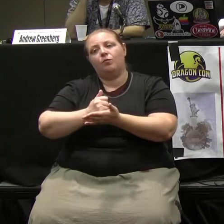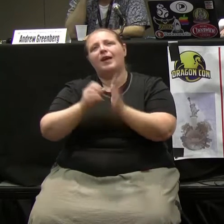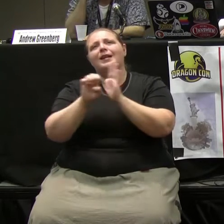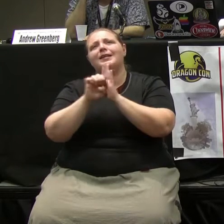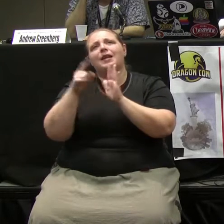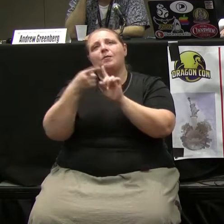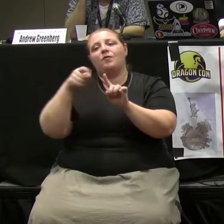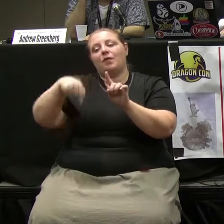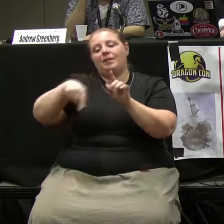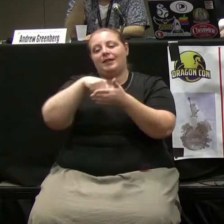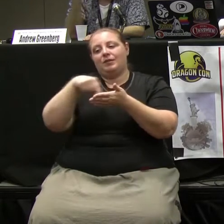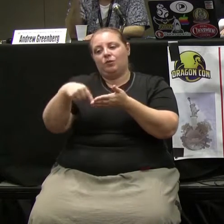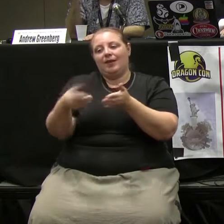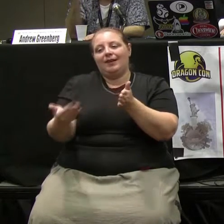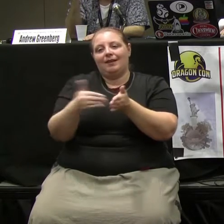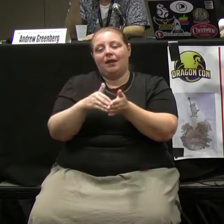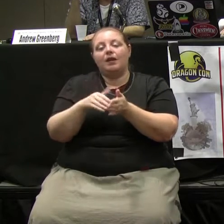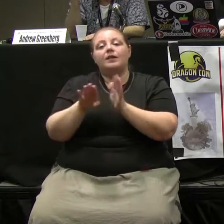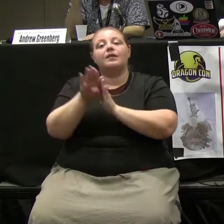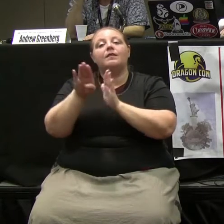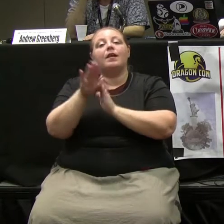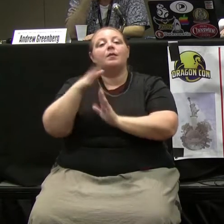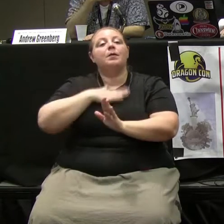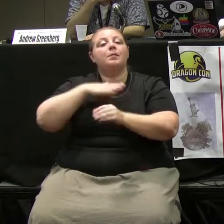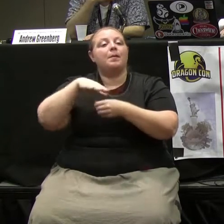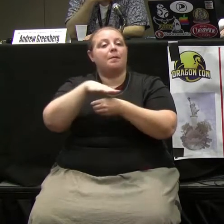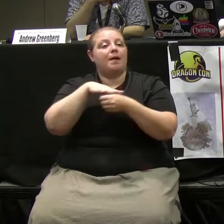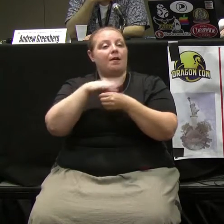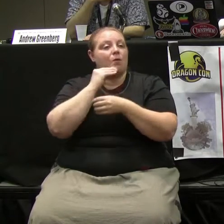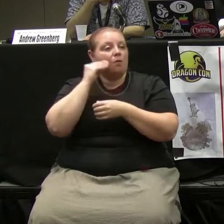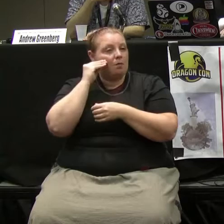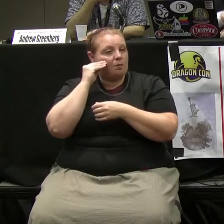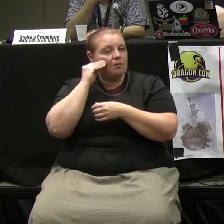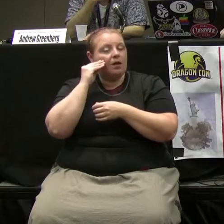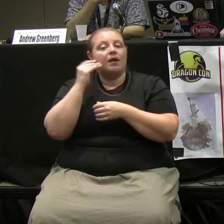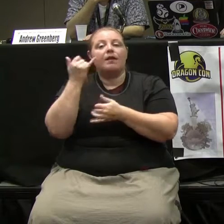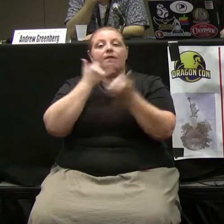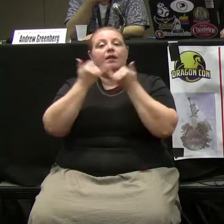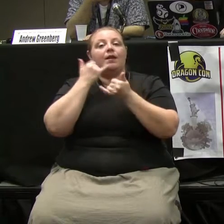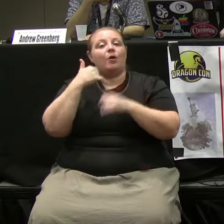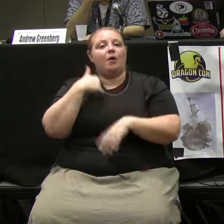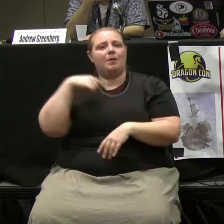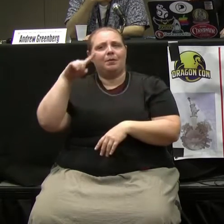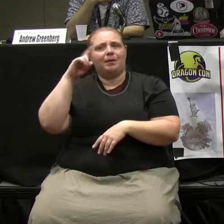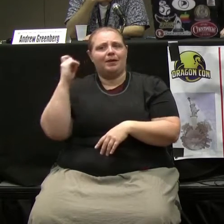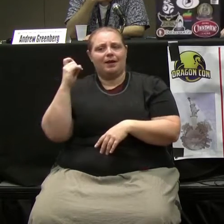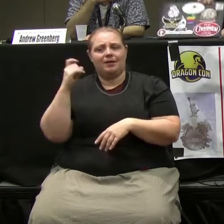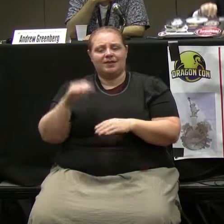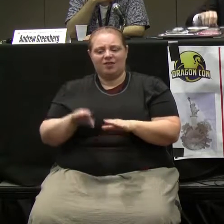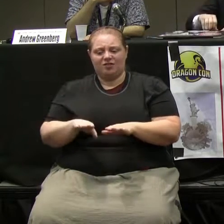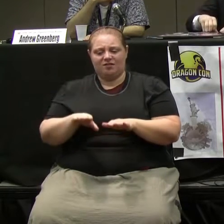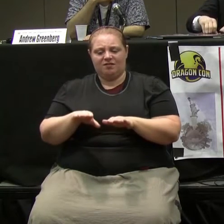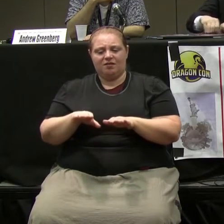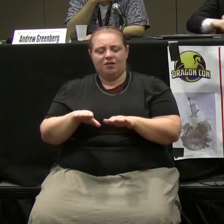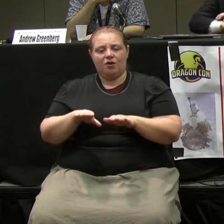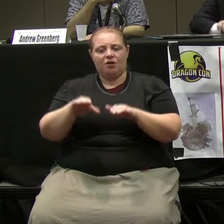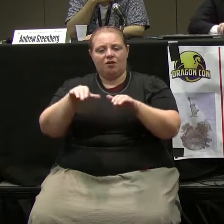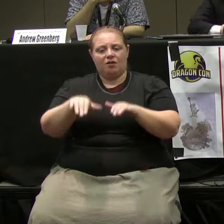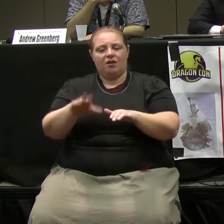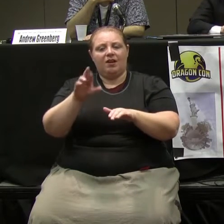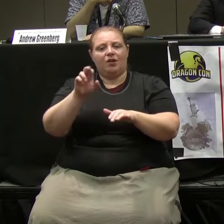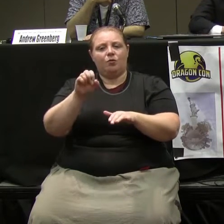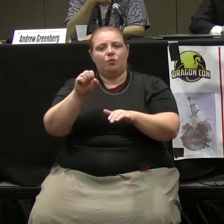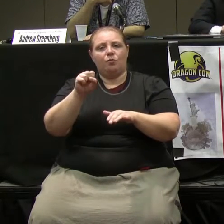this week again. There's a development in my neighborhood. Neighbors call me because there's suddenly significant erosion running into a creek in our